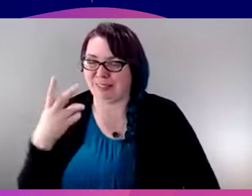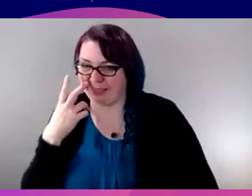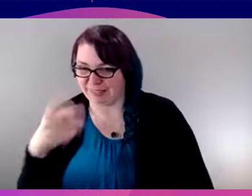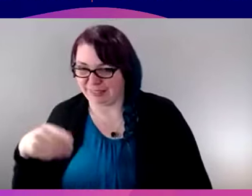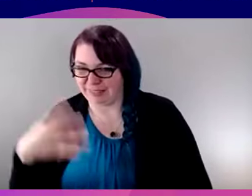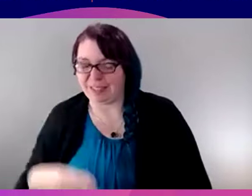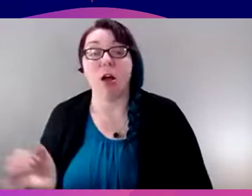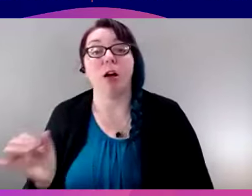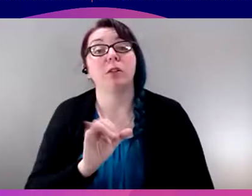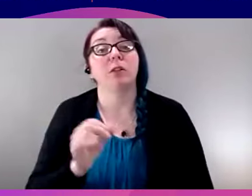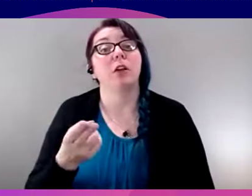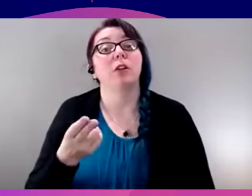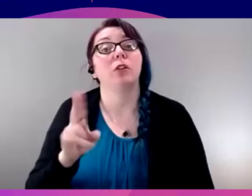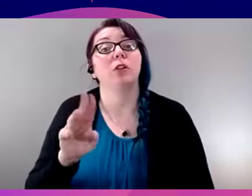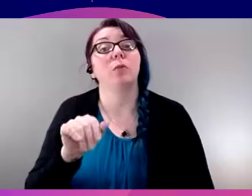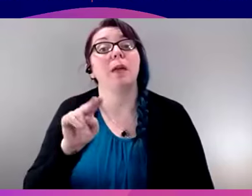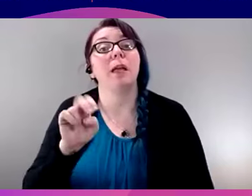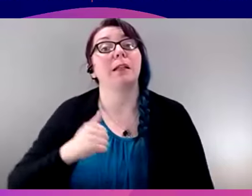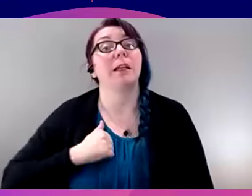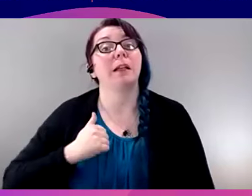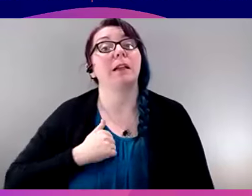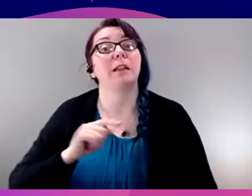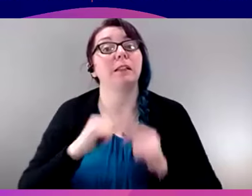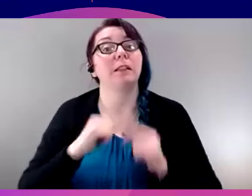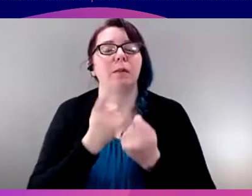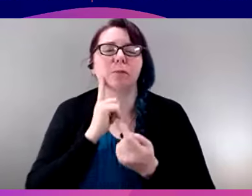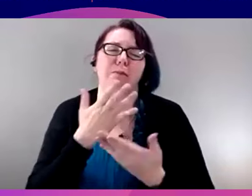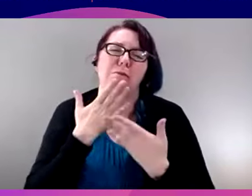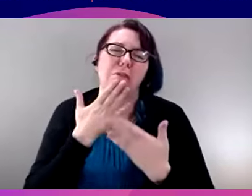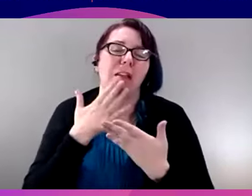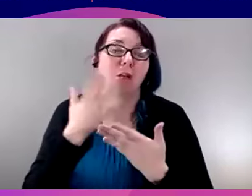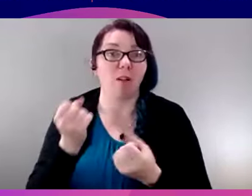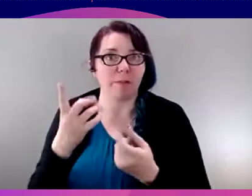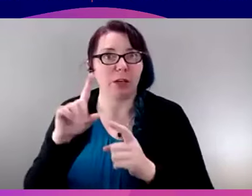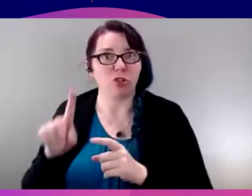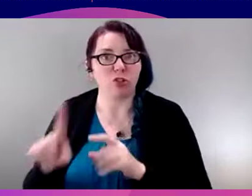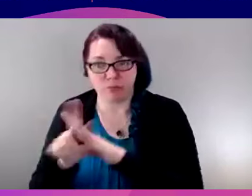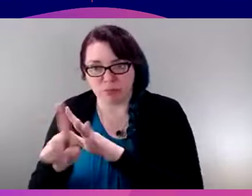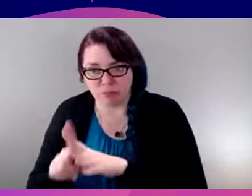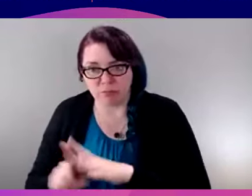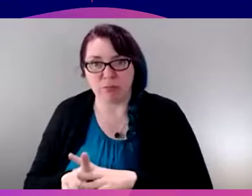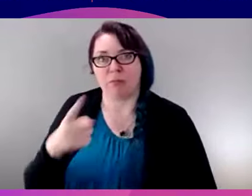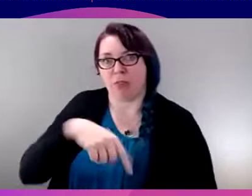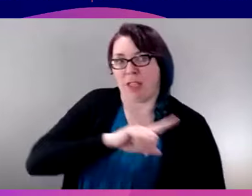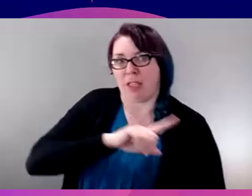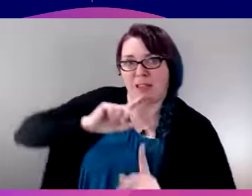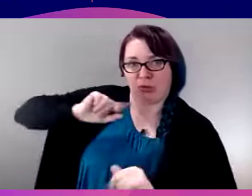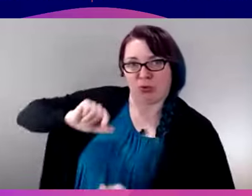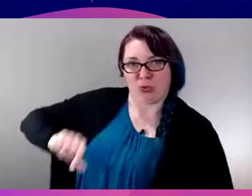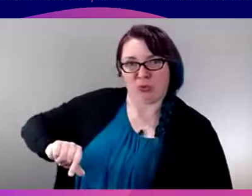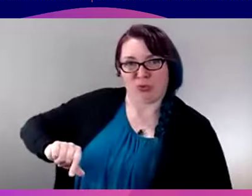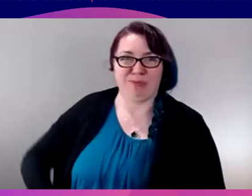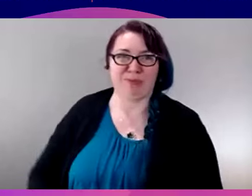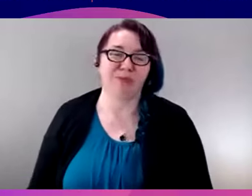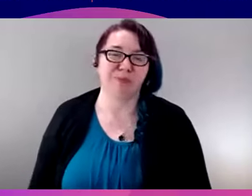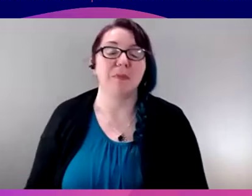Canada team that has also been answering questions in the chat. Very helpful. Folks have been submitting questions, and so we want to take some